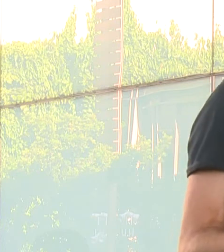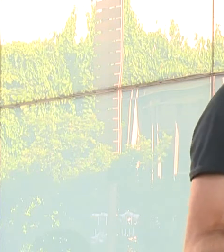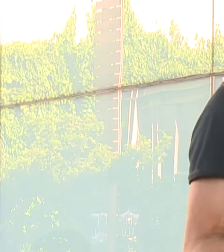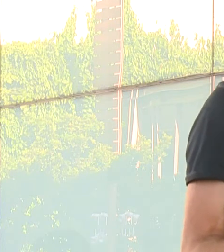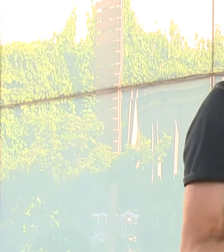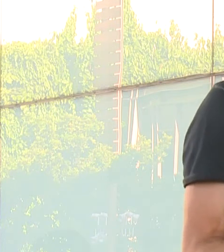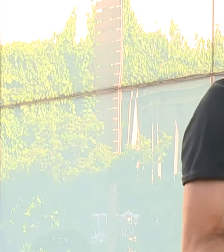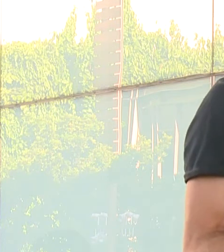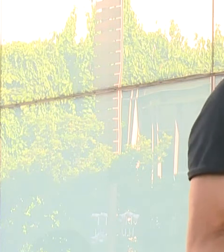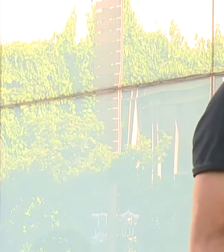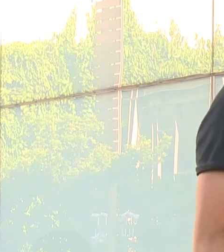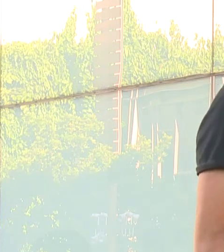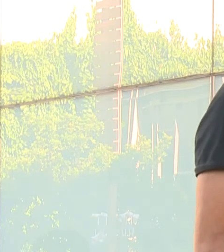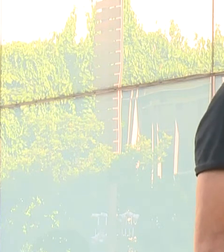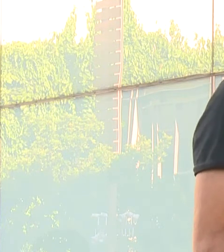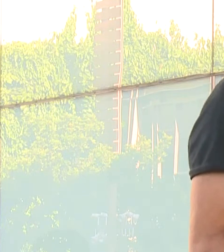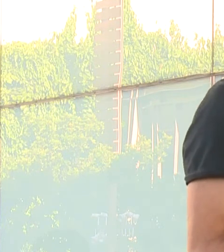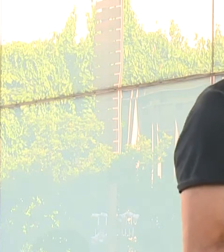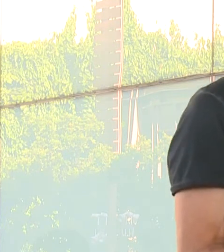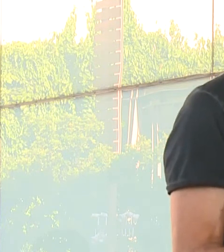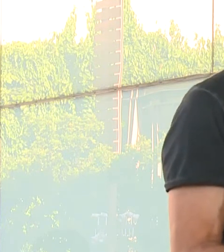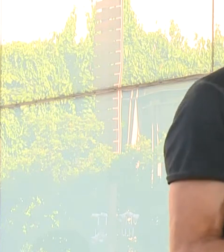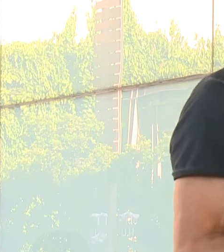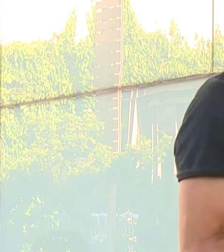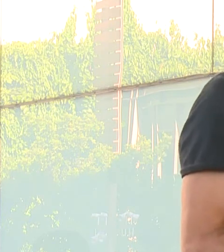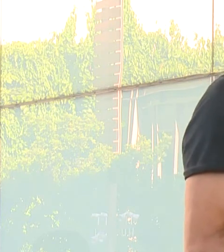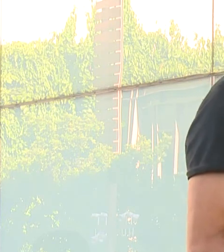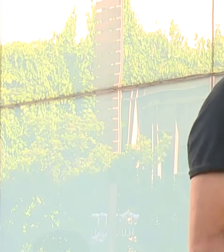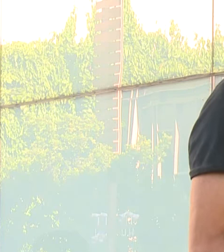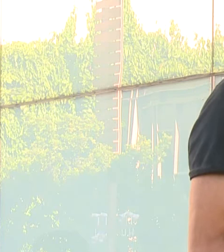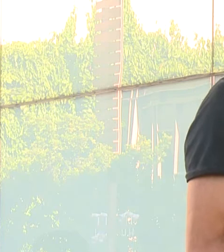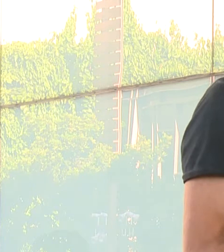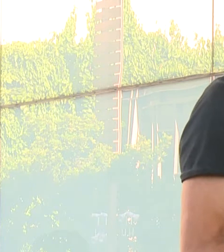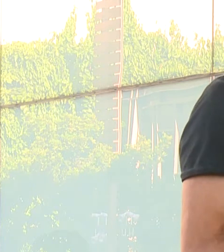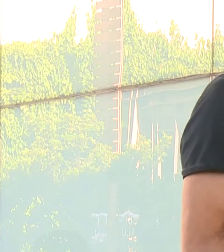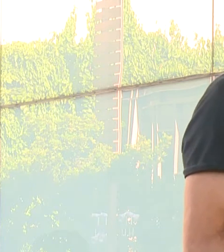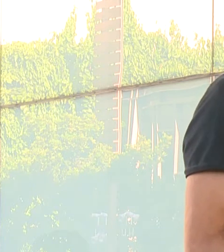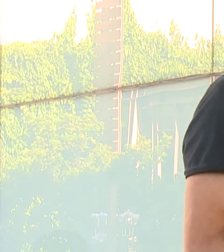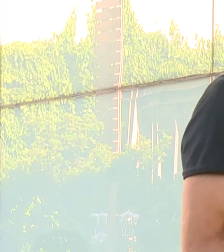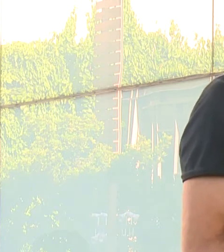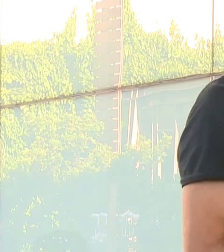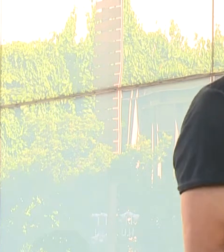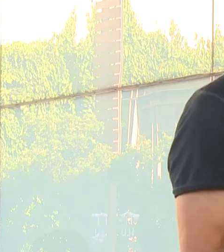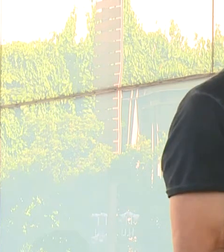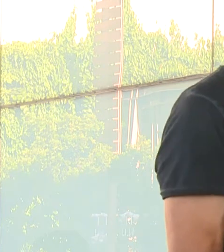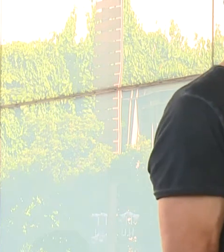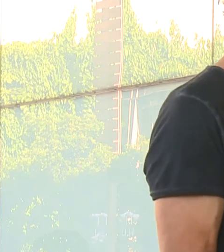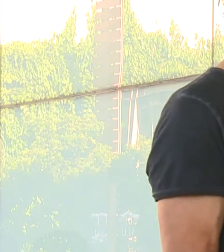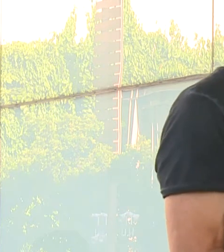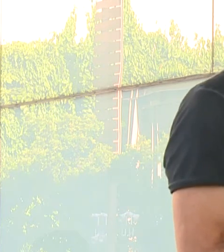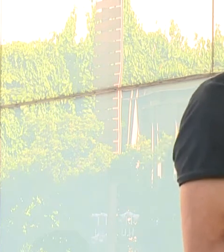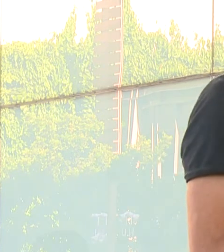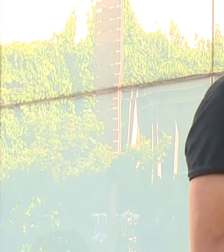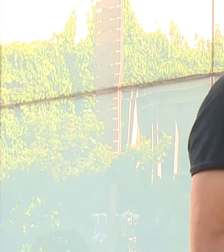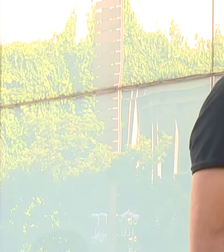Sorry. So for The Quiet American, set in 1954, we scoured the markets of Ho Chi Minh City to